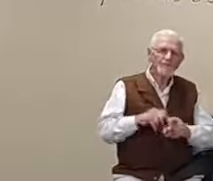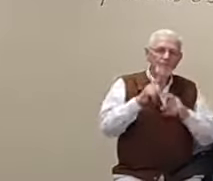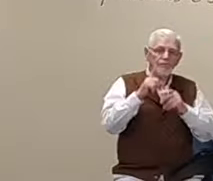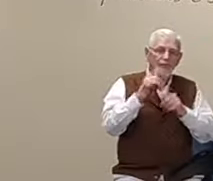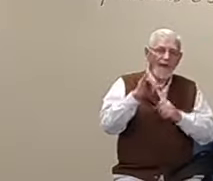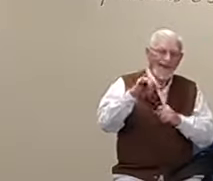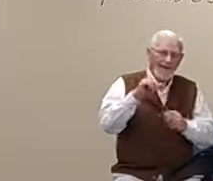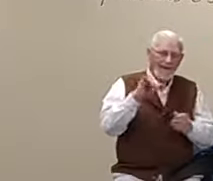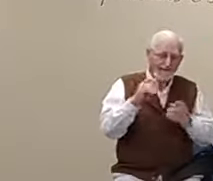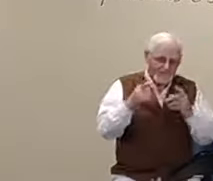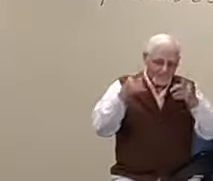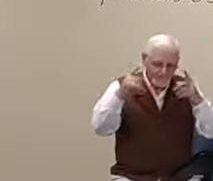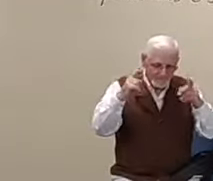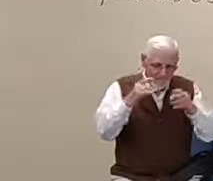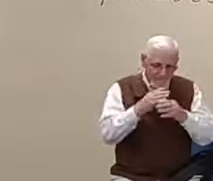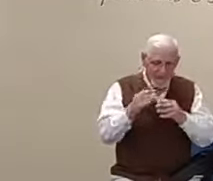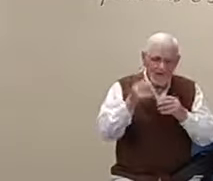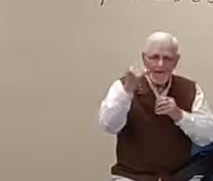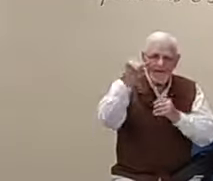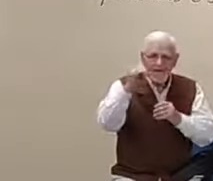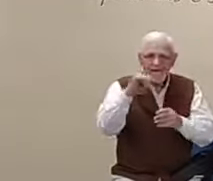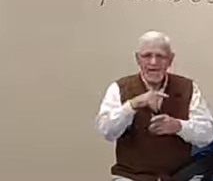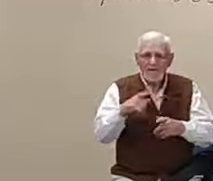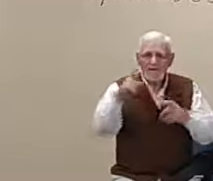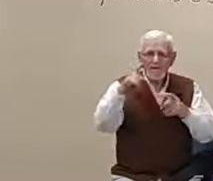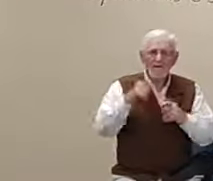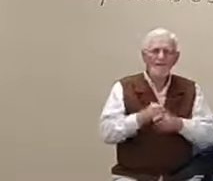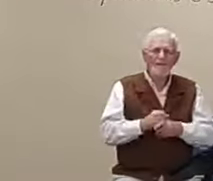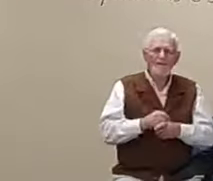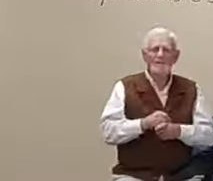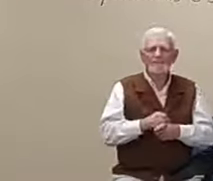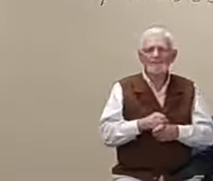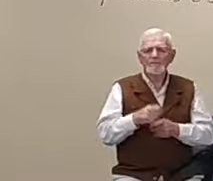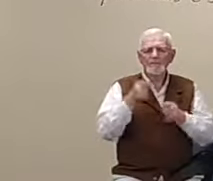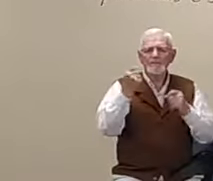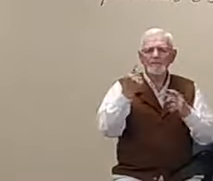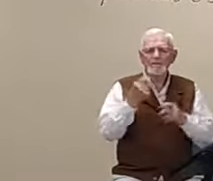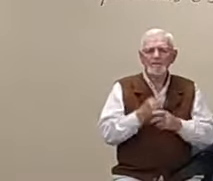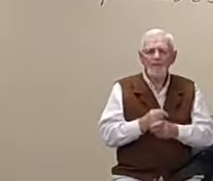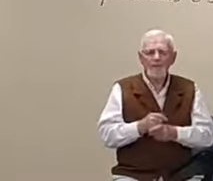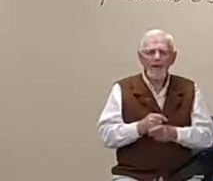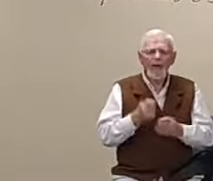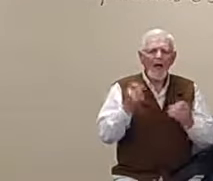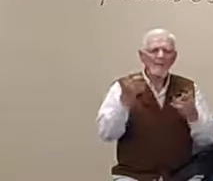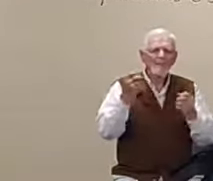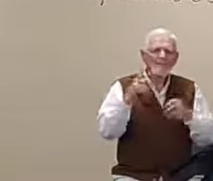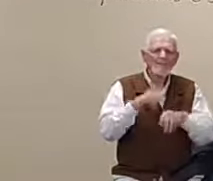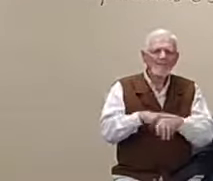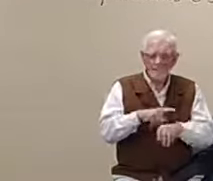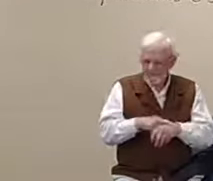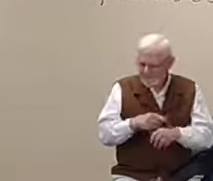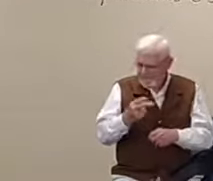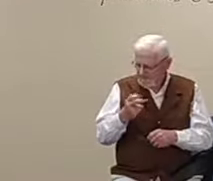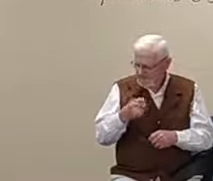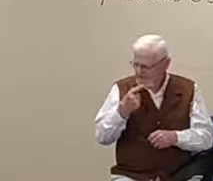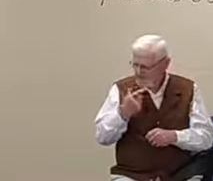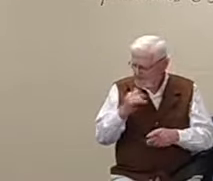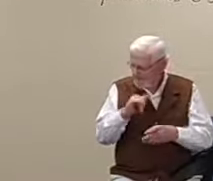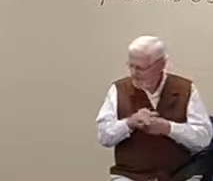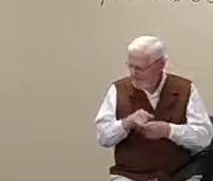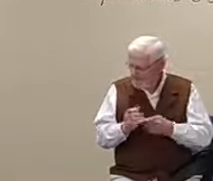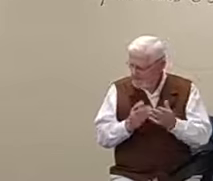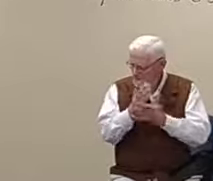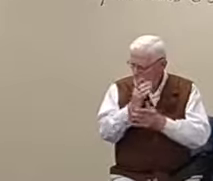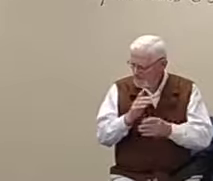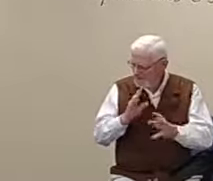I finally came to the point where the Lord's Supper actually made sense. How many times have you just kind of like, okay, it's